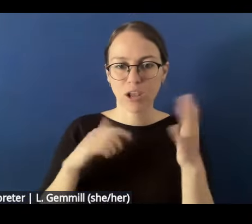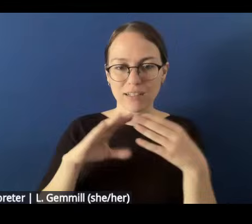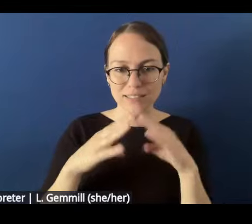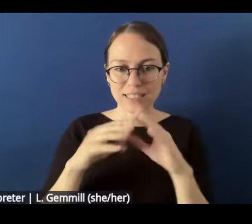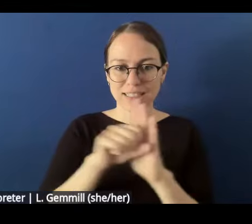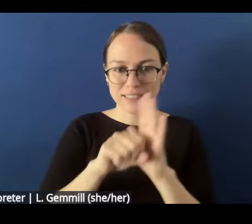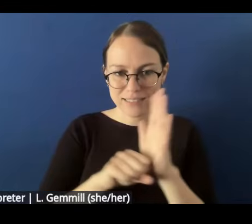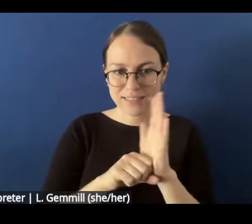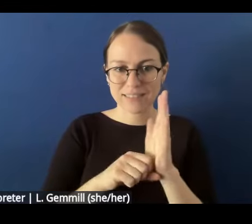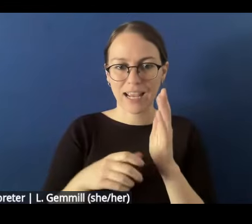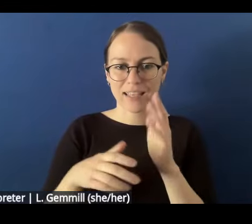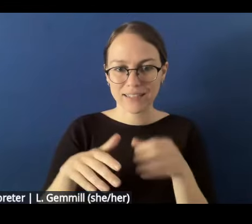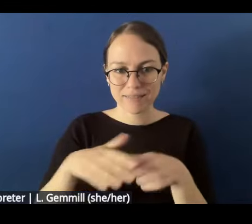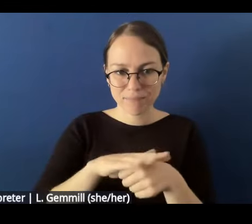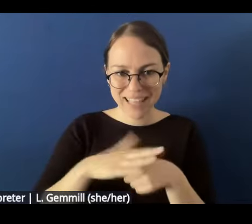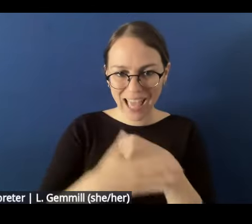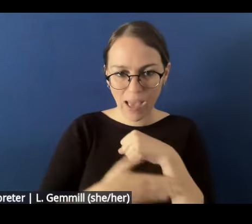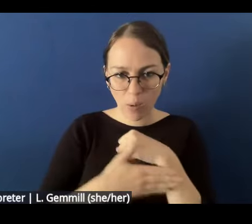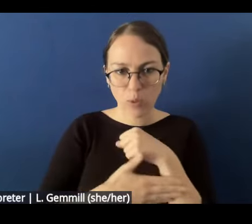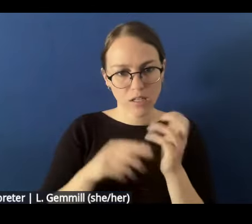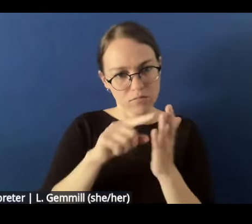find if somebody's not doing it.